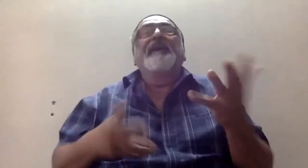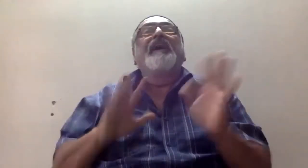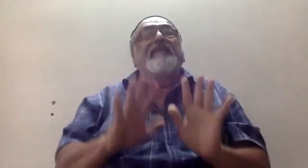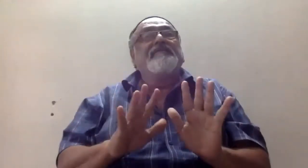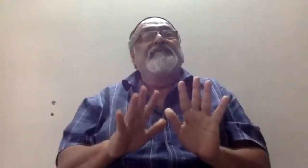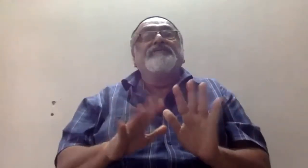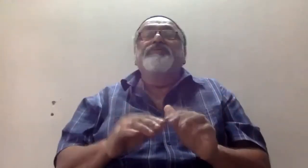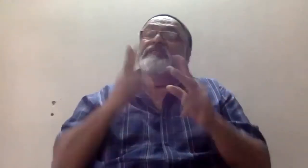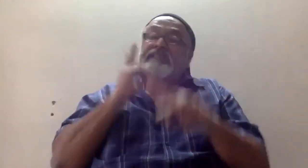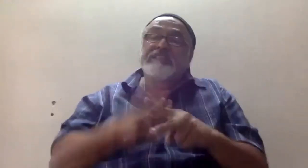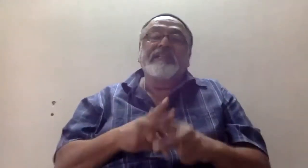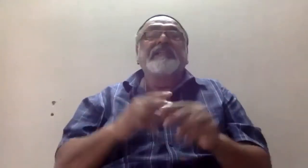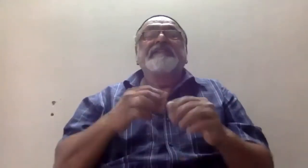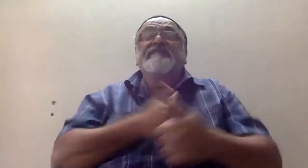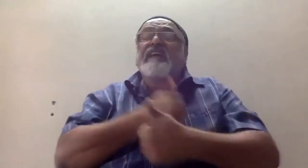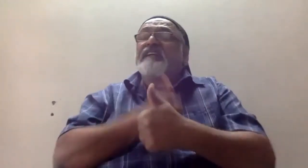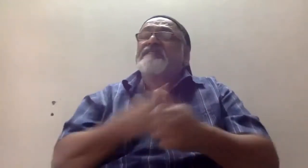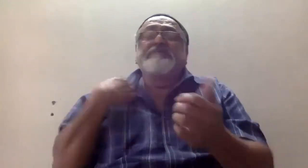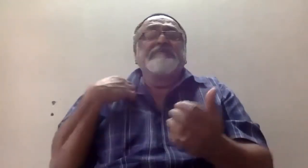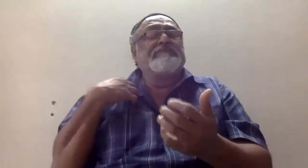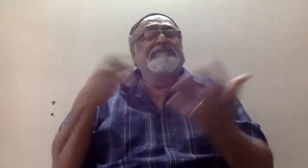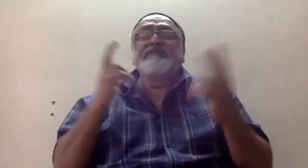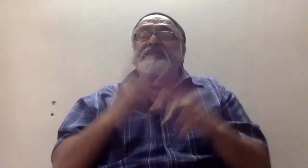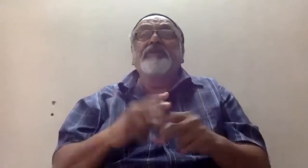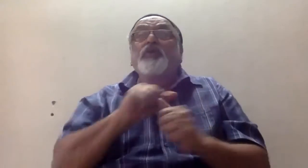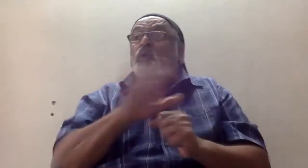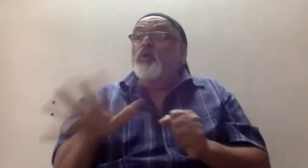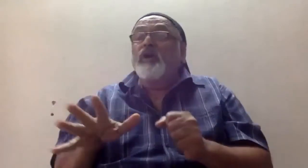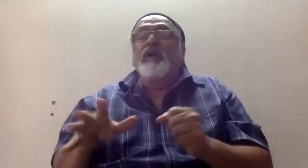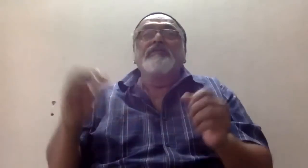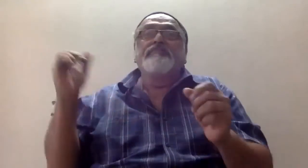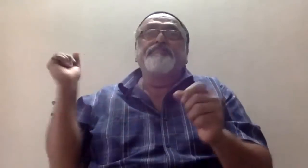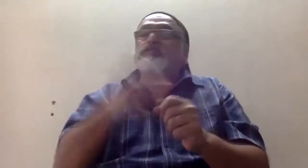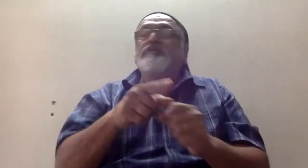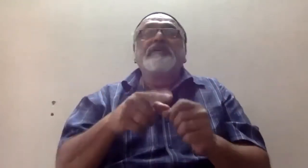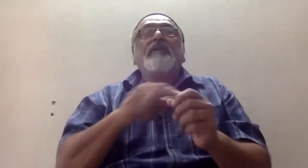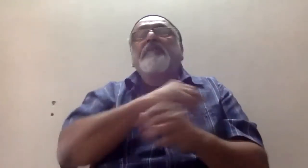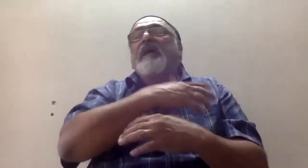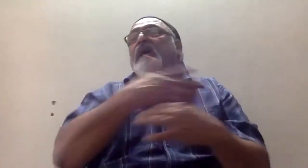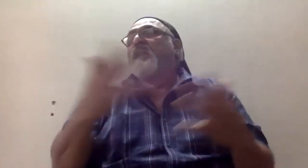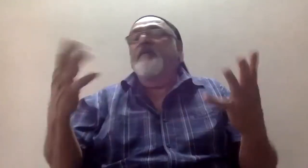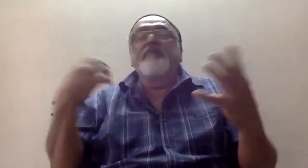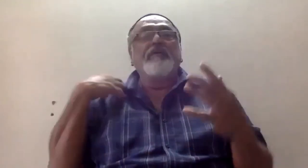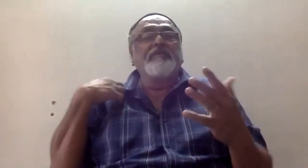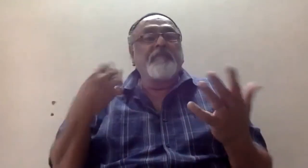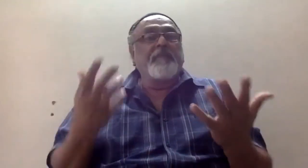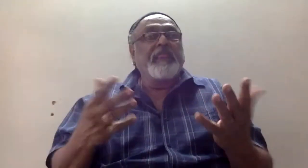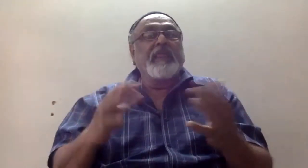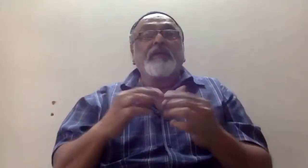stuck. So literally, even judges, most judges, especially the senior judges, they felt it was a Herculean task because